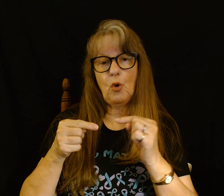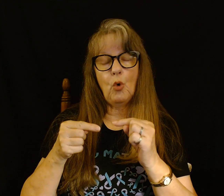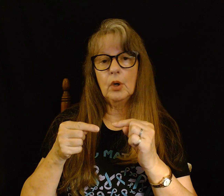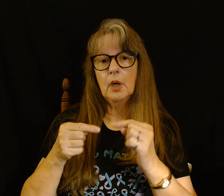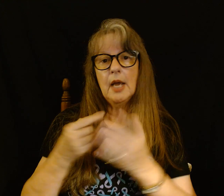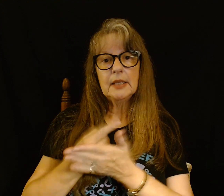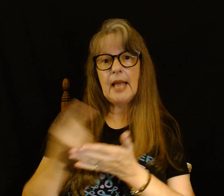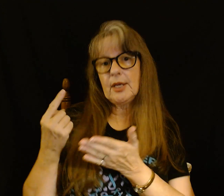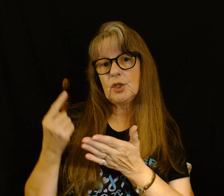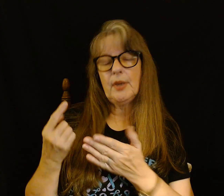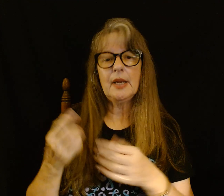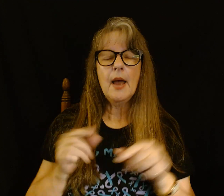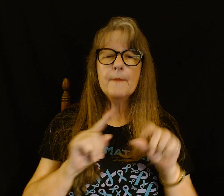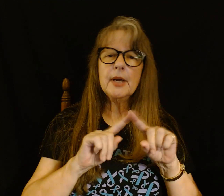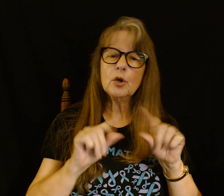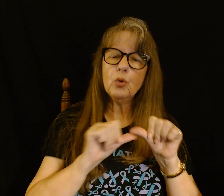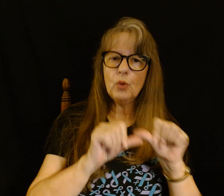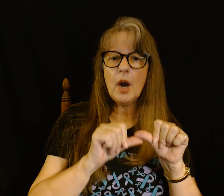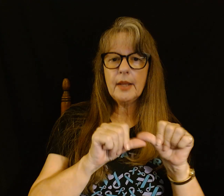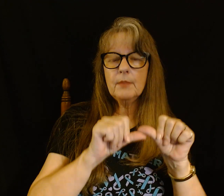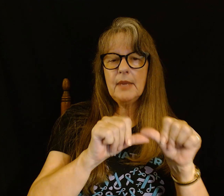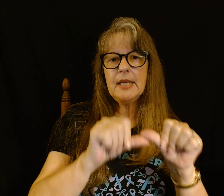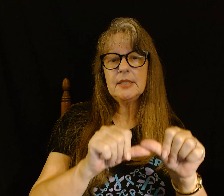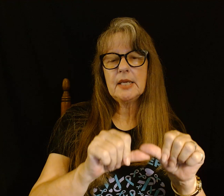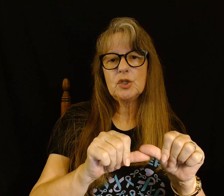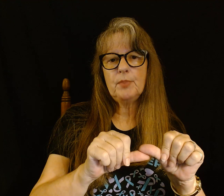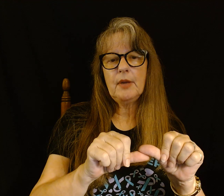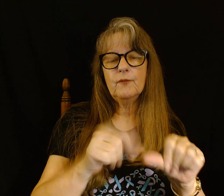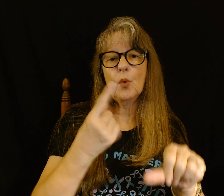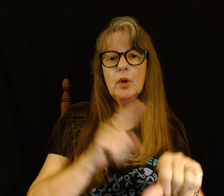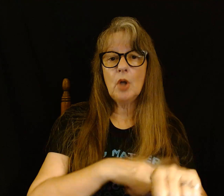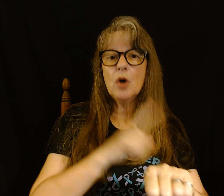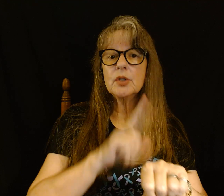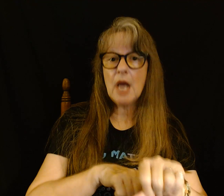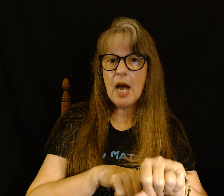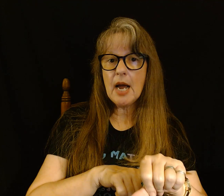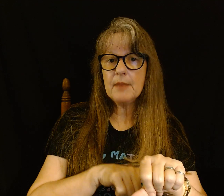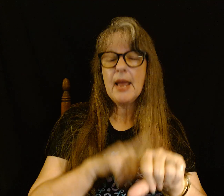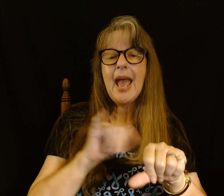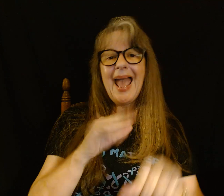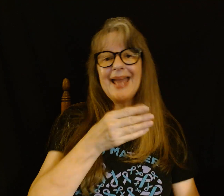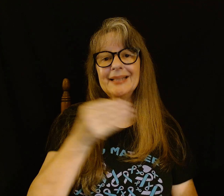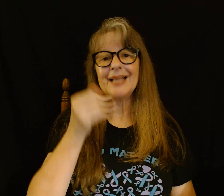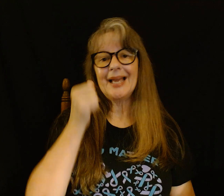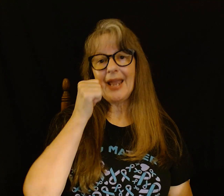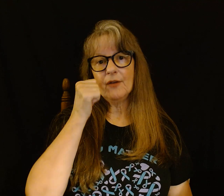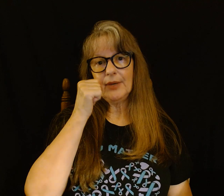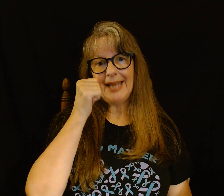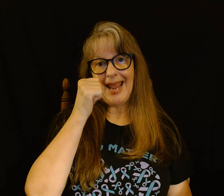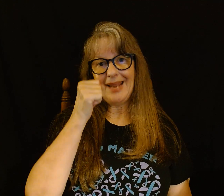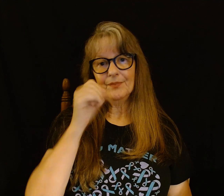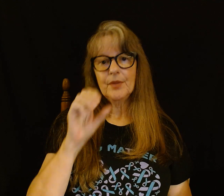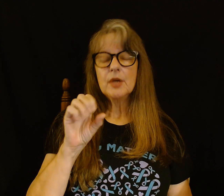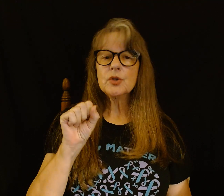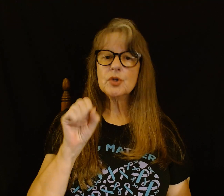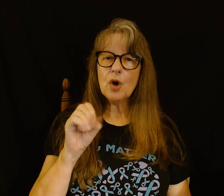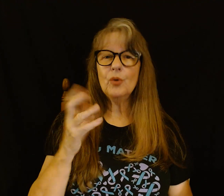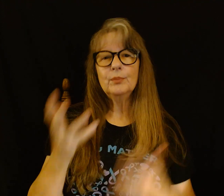or last week. But chronic means it's been for a long time and like every day. So